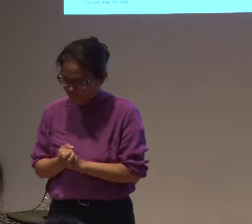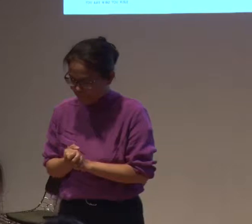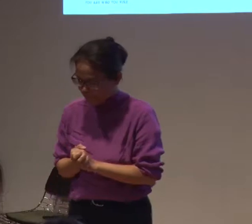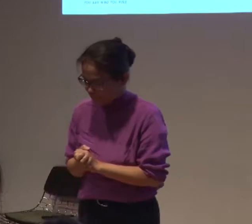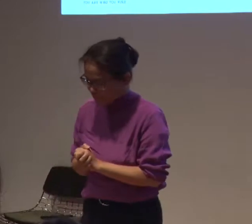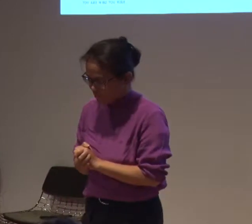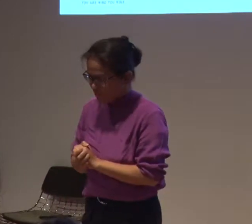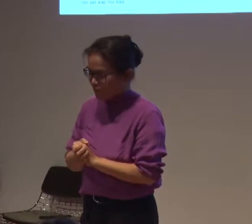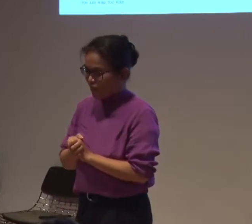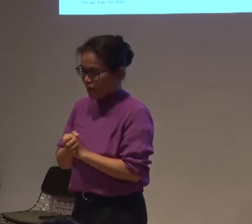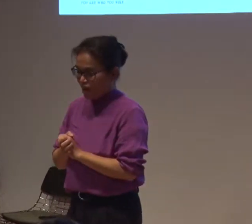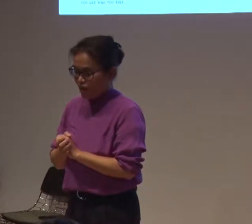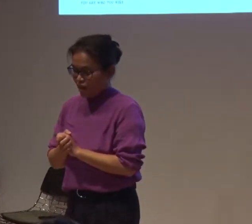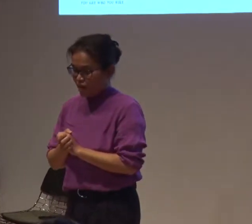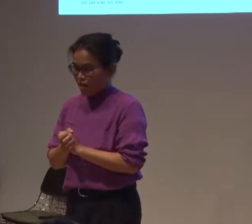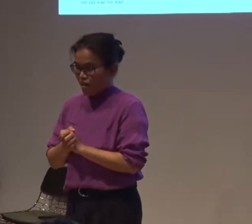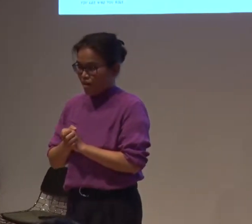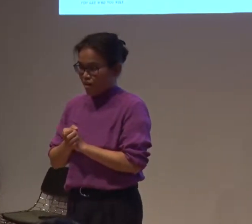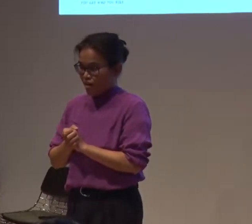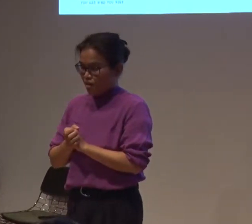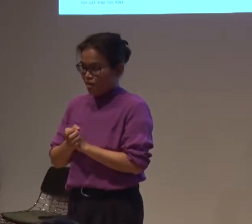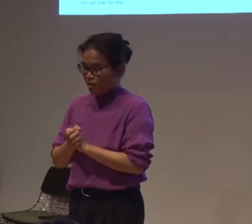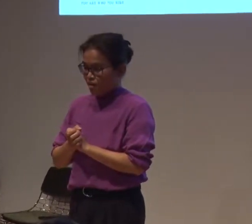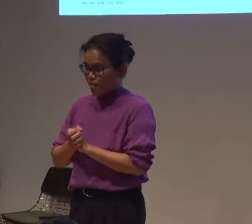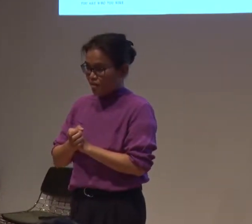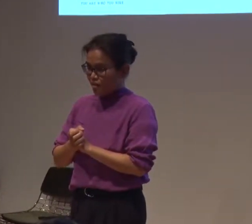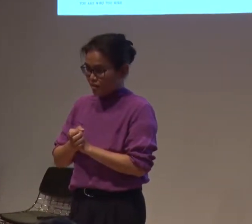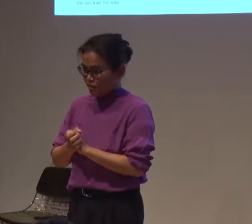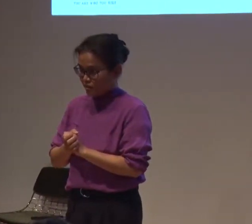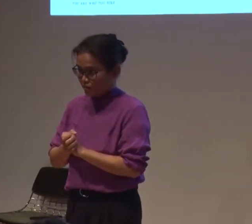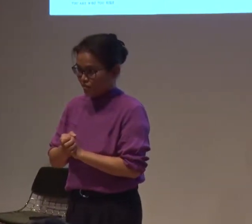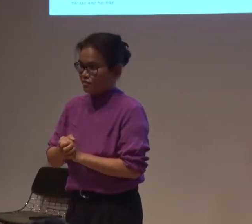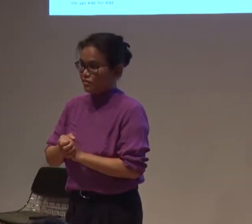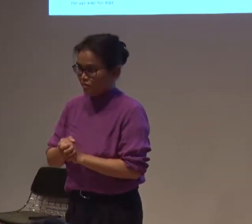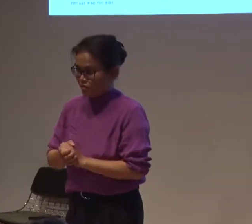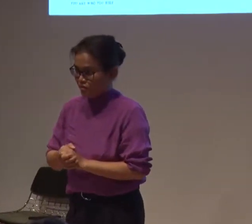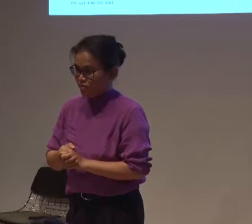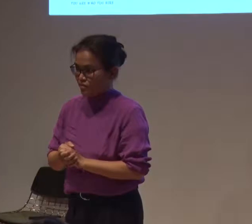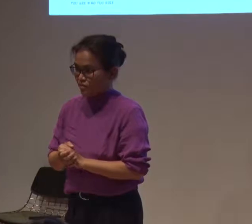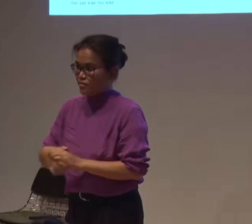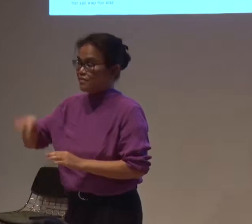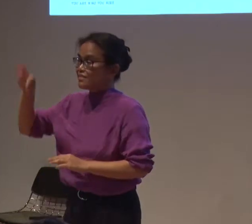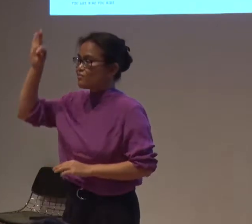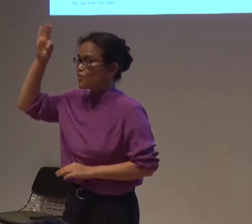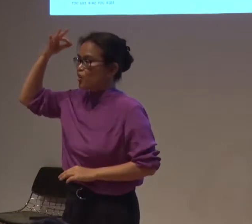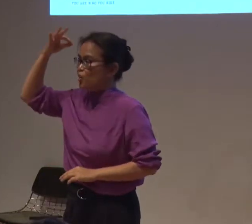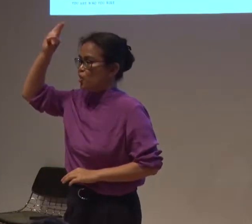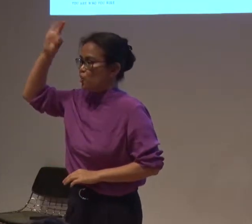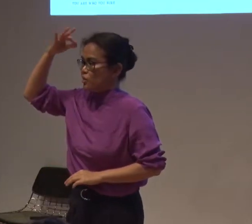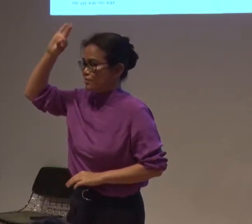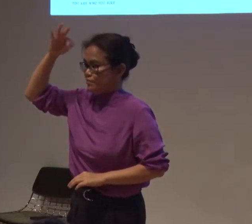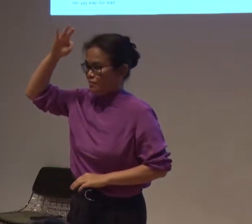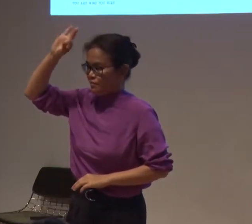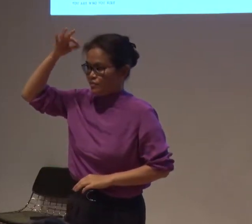The sign I want to teach you. I first taught you the one for change and the second one is this